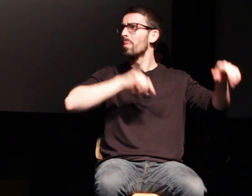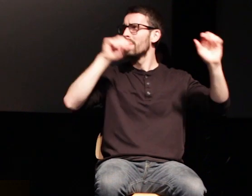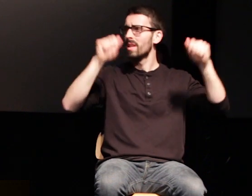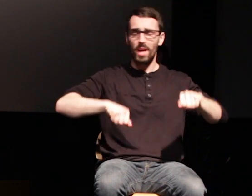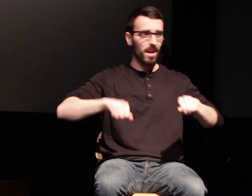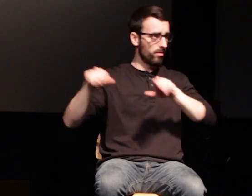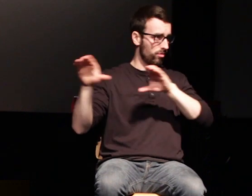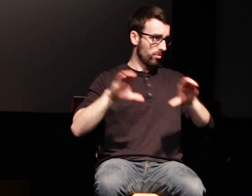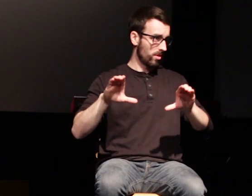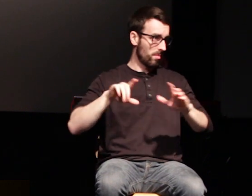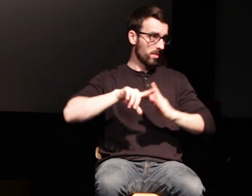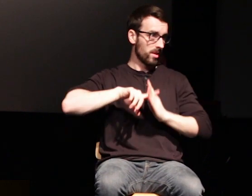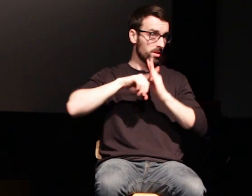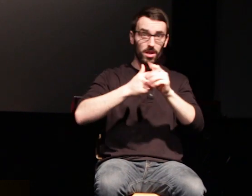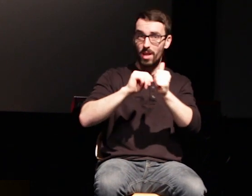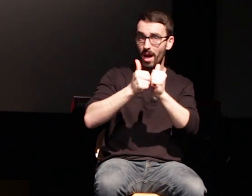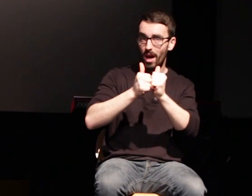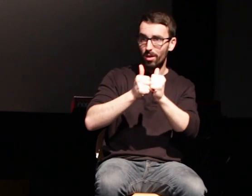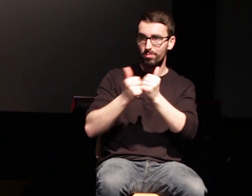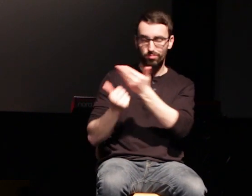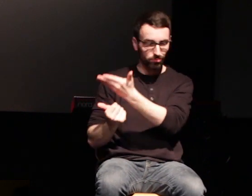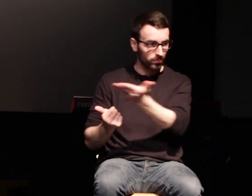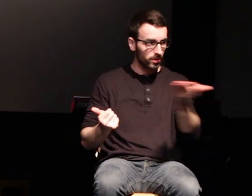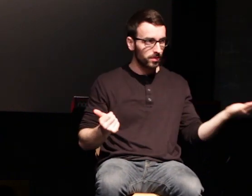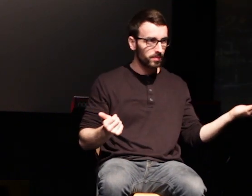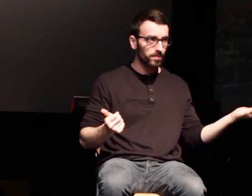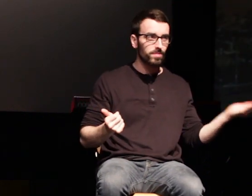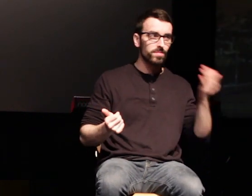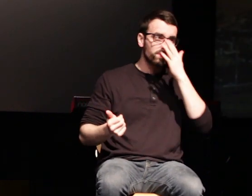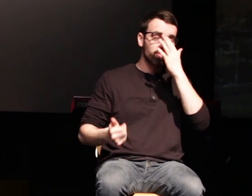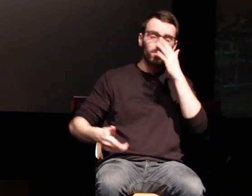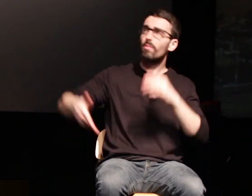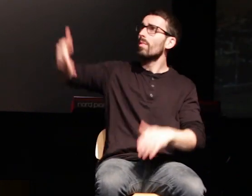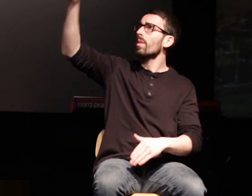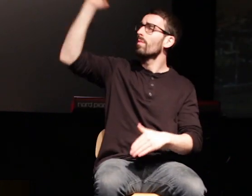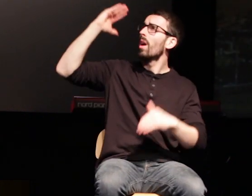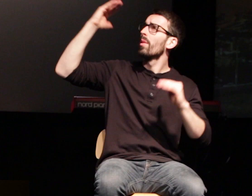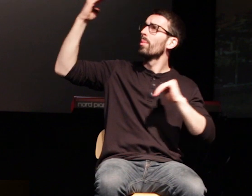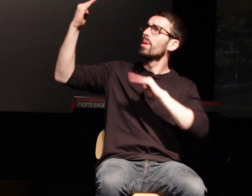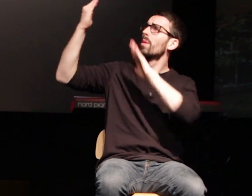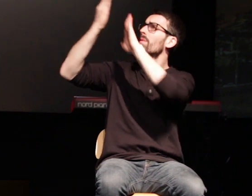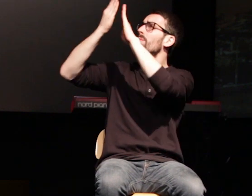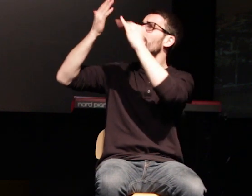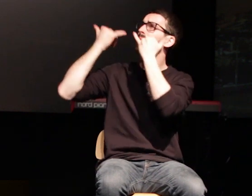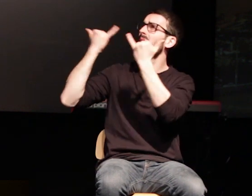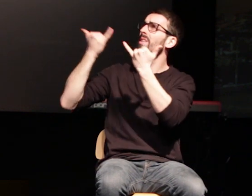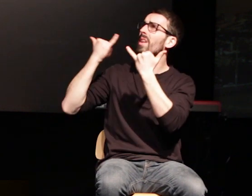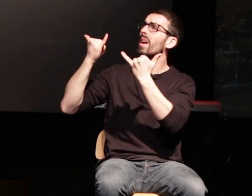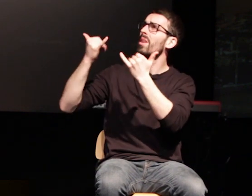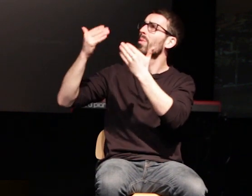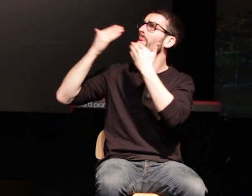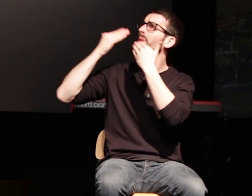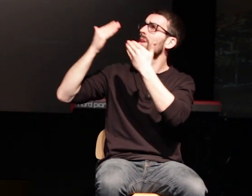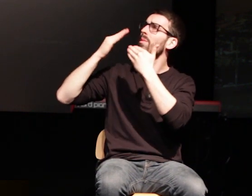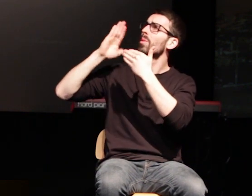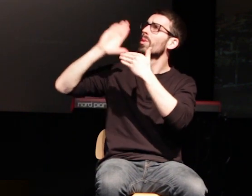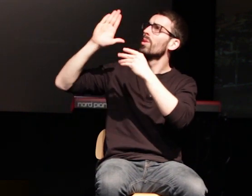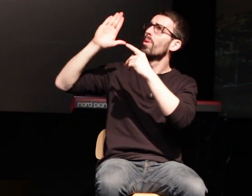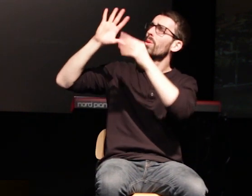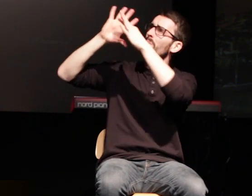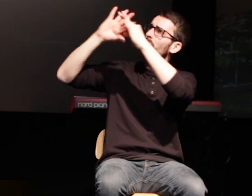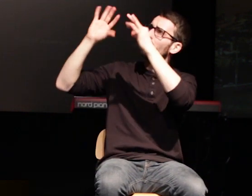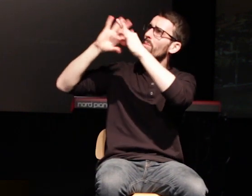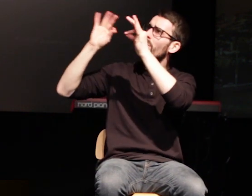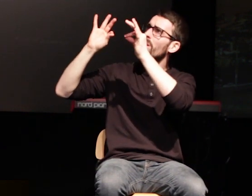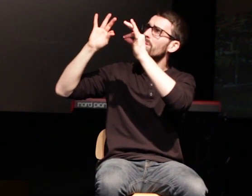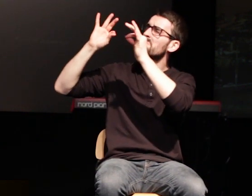starts with you. Father, we just come before you today. We're grateful for your word that you have sown and spoken in our hearts. Father,